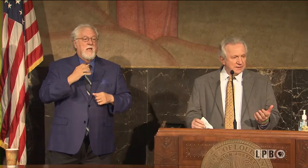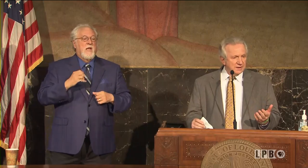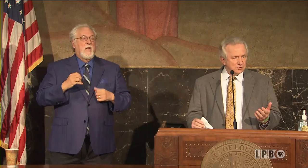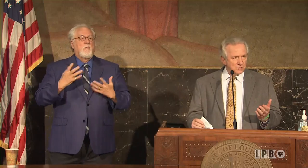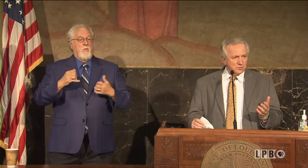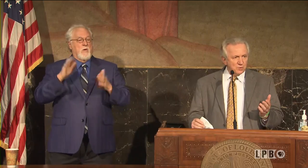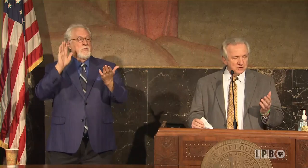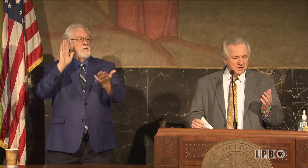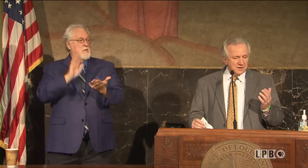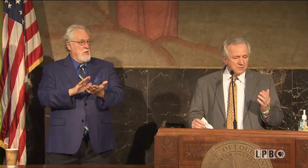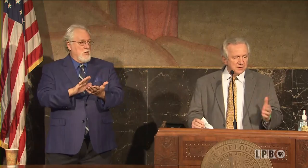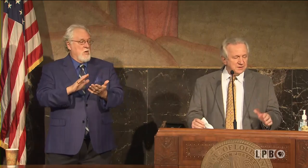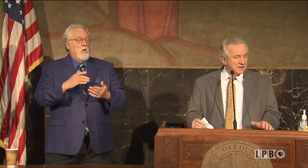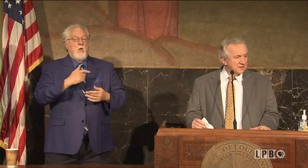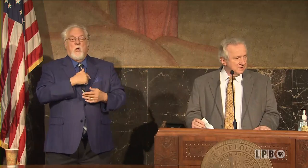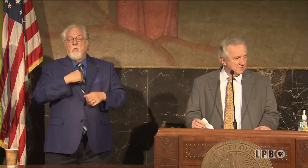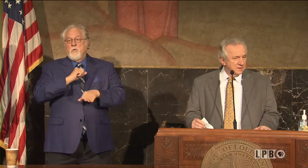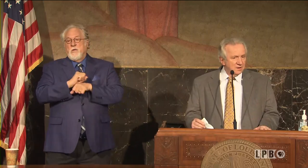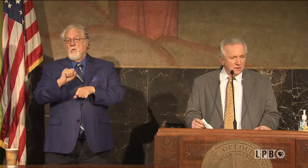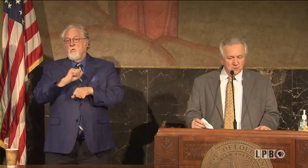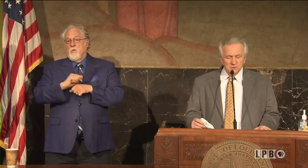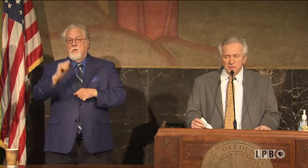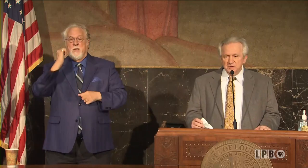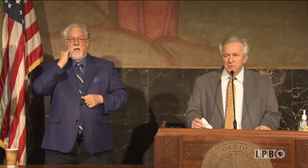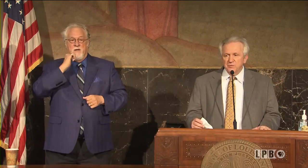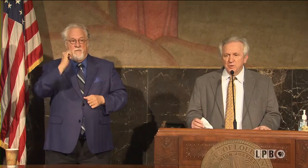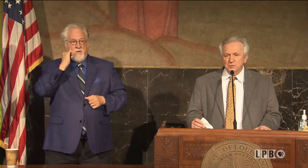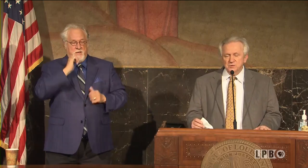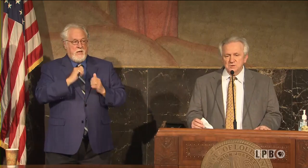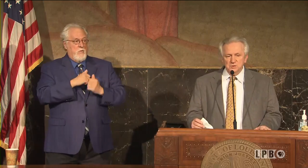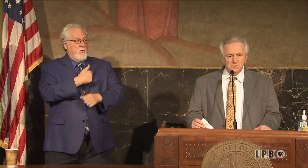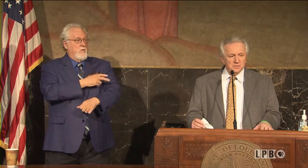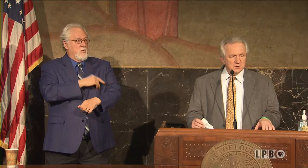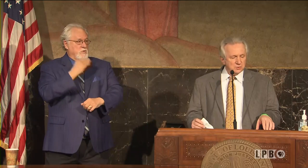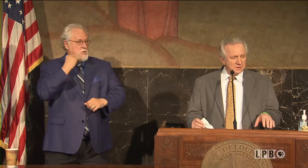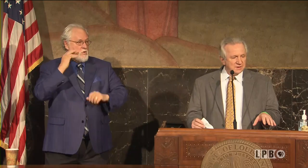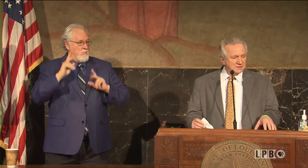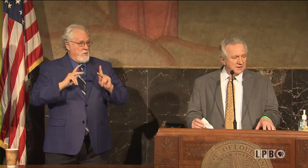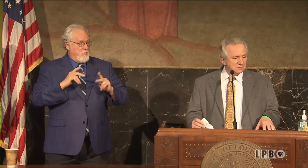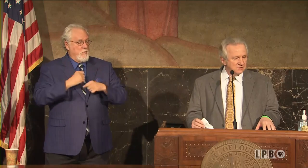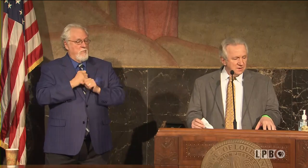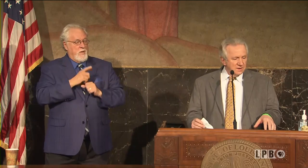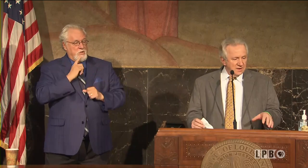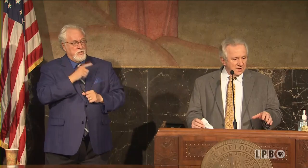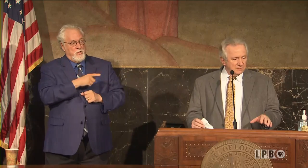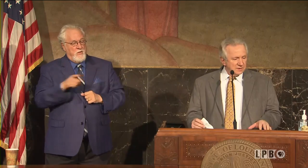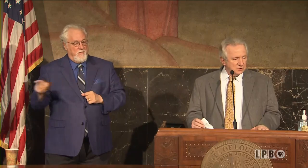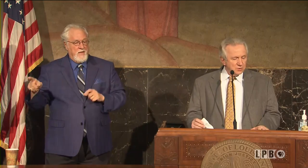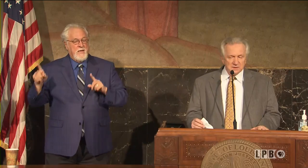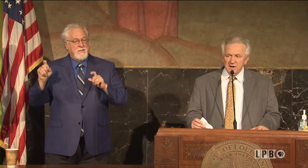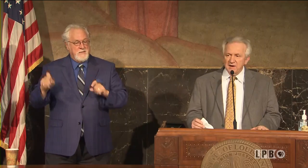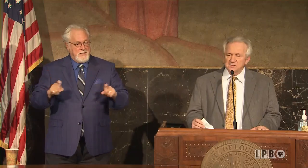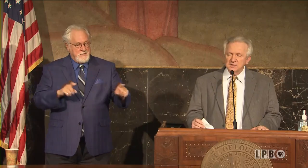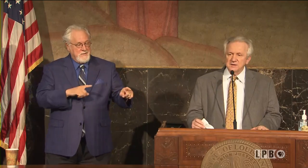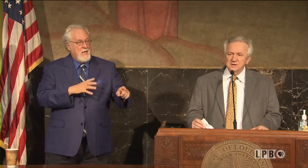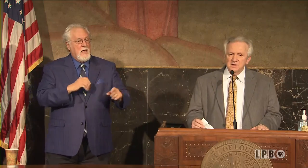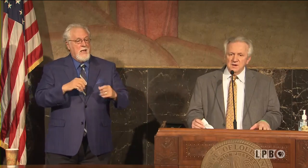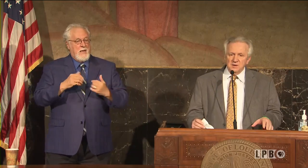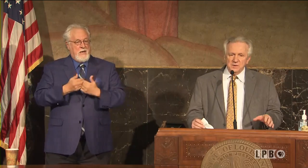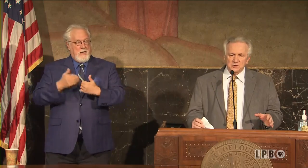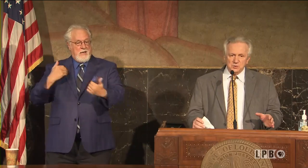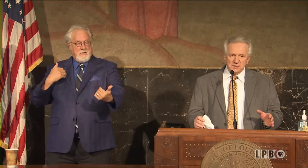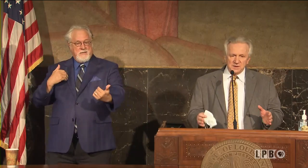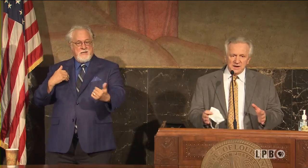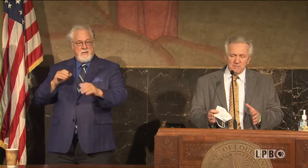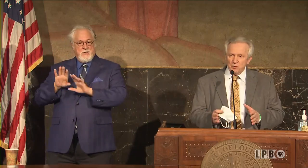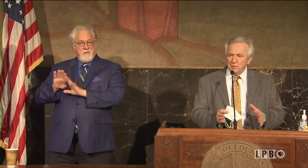slow that down. So we've worked every day with nursing home folks to make sure that they test and make sure that they isolate,